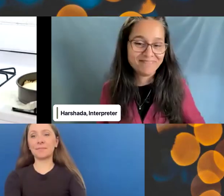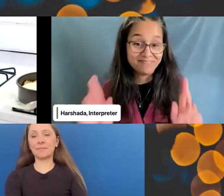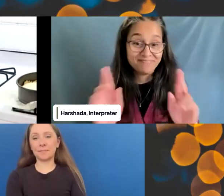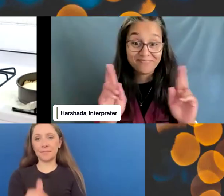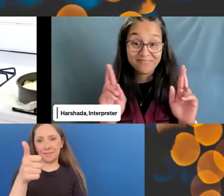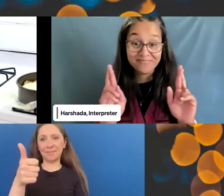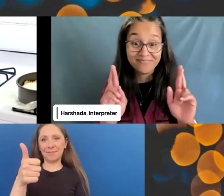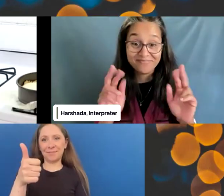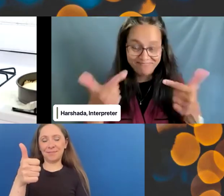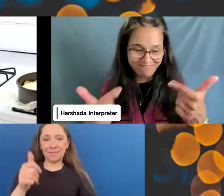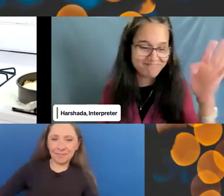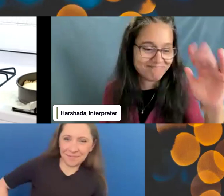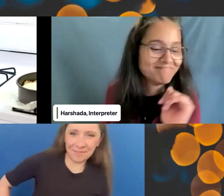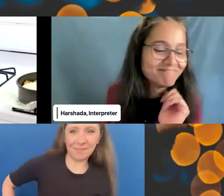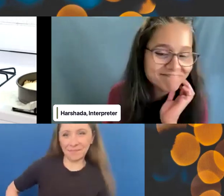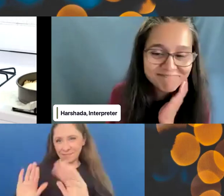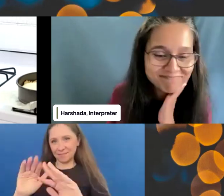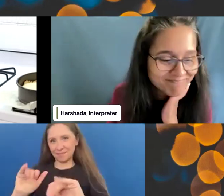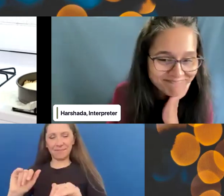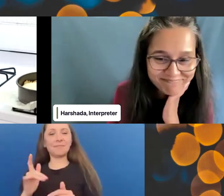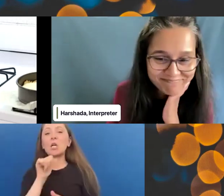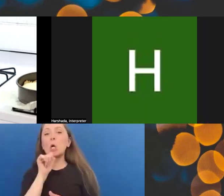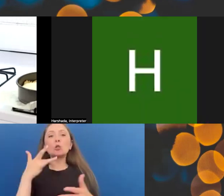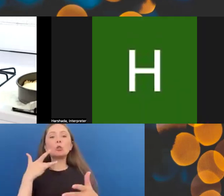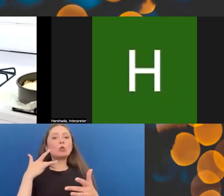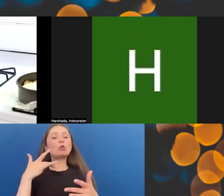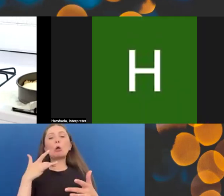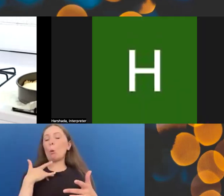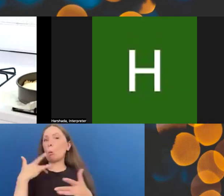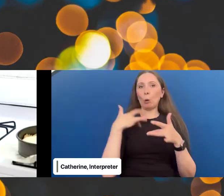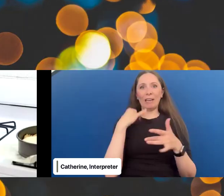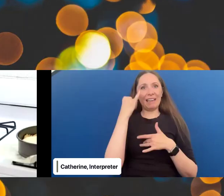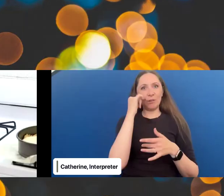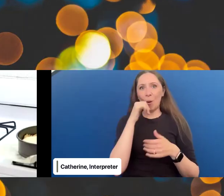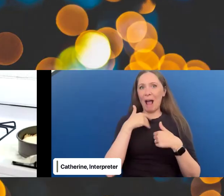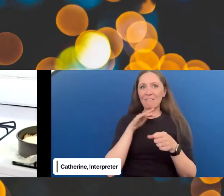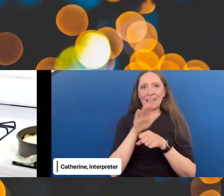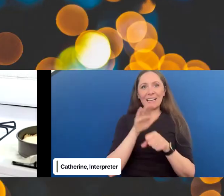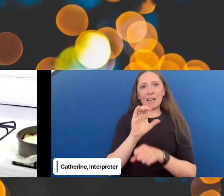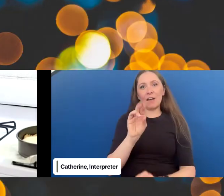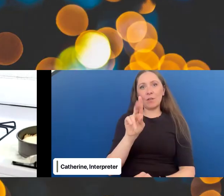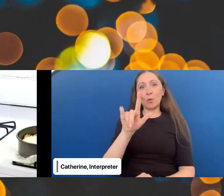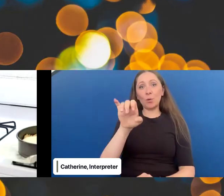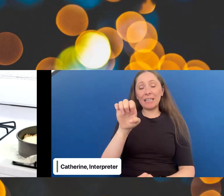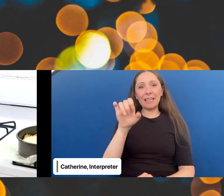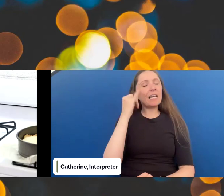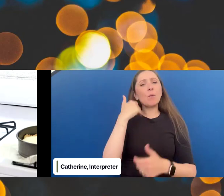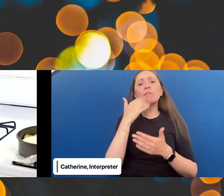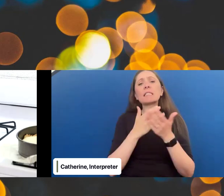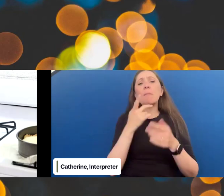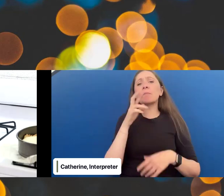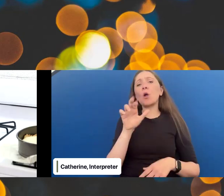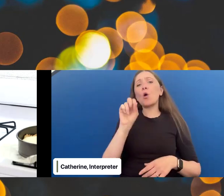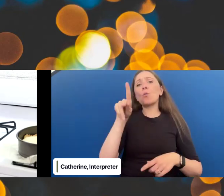And don't worry if you don't have enough coulis because most of it didn't strain right or whatnot. As long as you have some raspberry topping